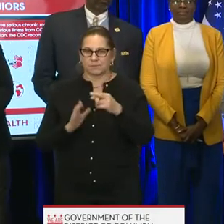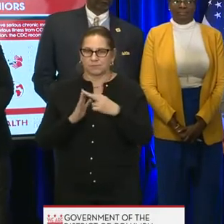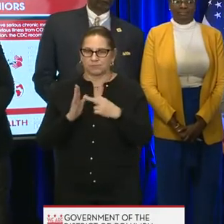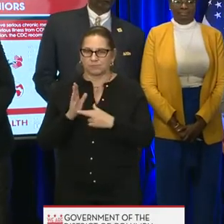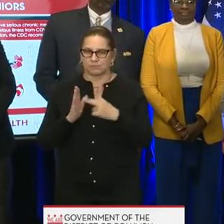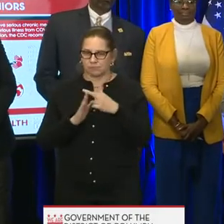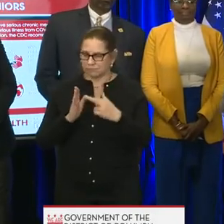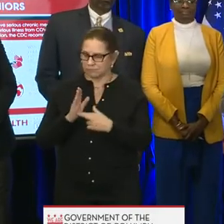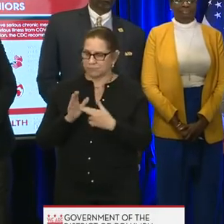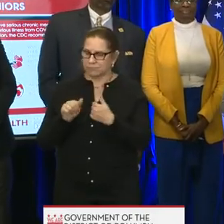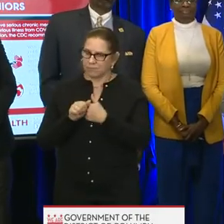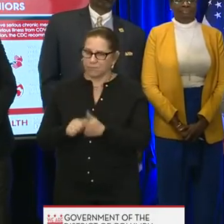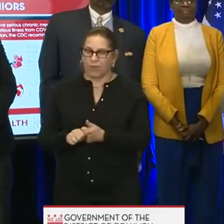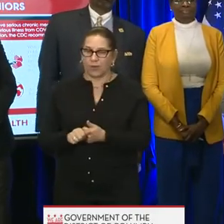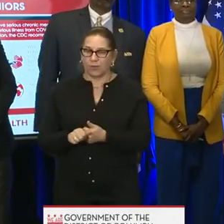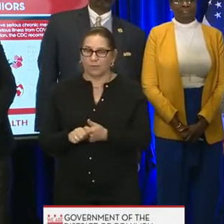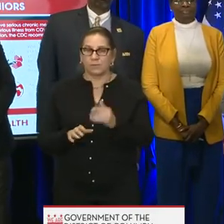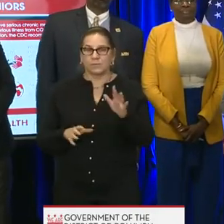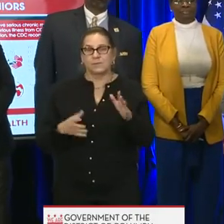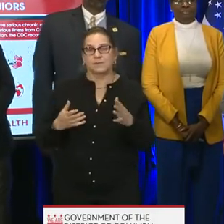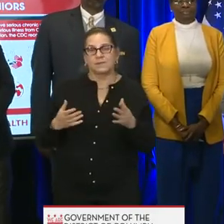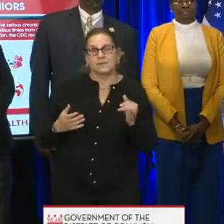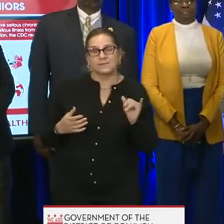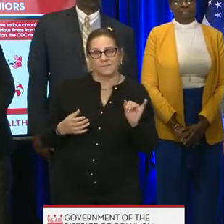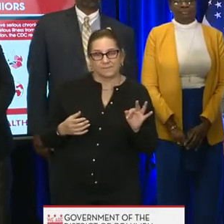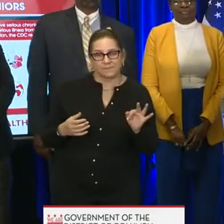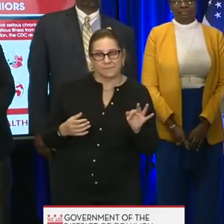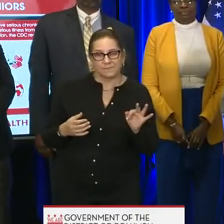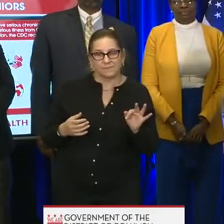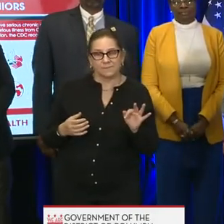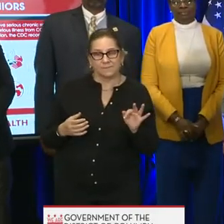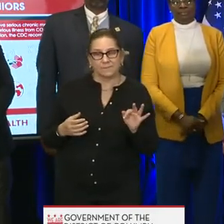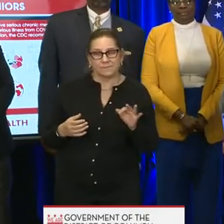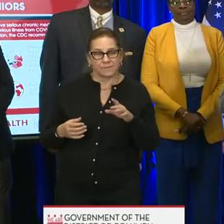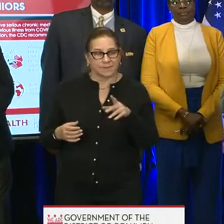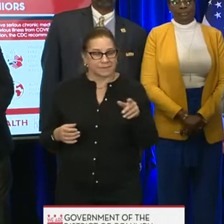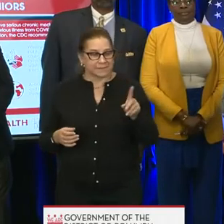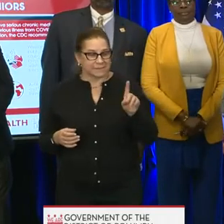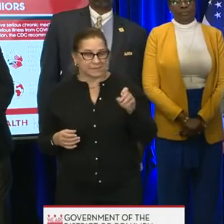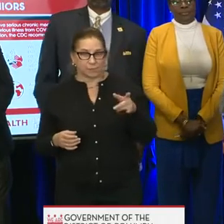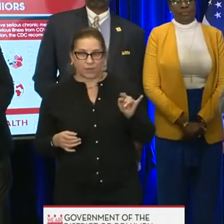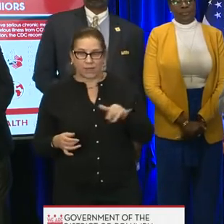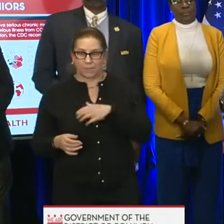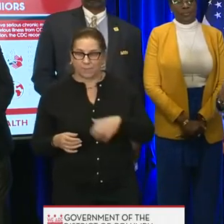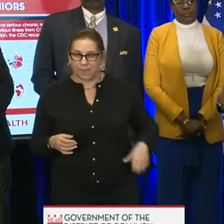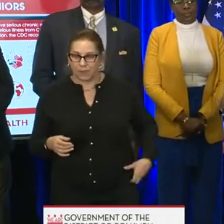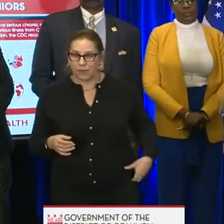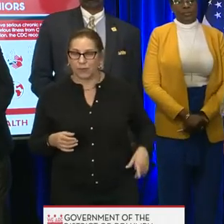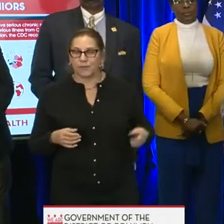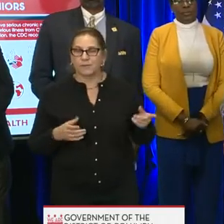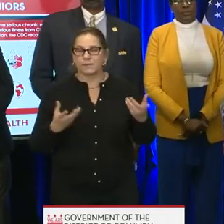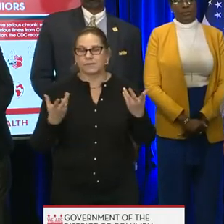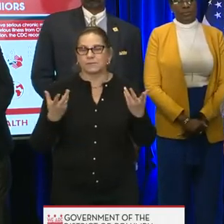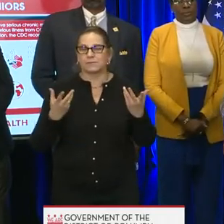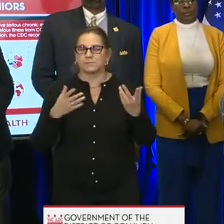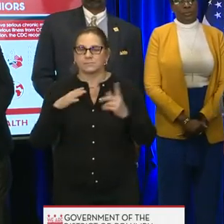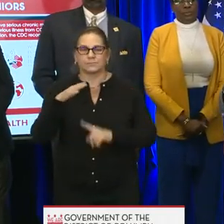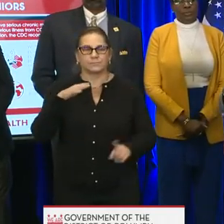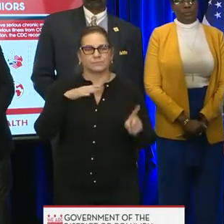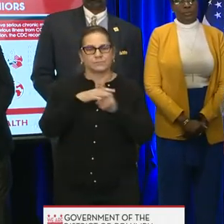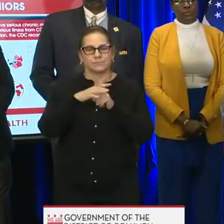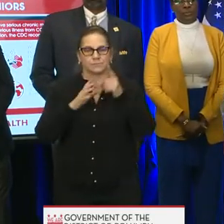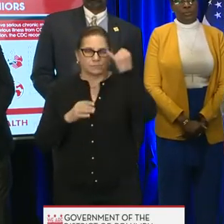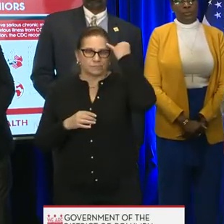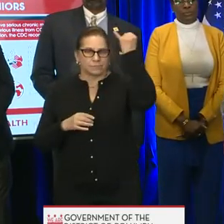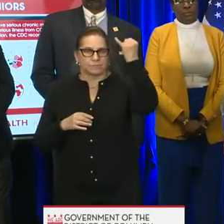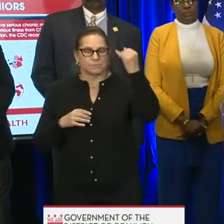big however is I've asked the deputy mayor in OSSI to come up with a program to recruit providers